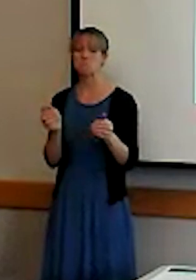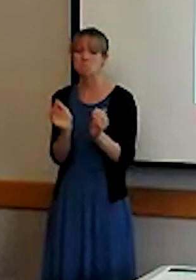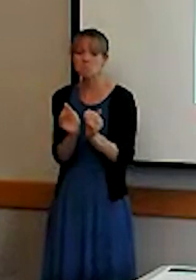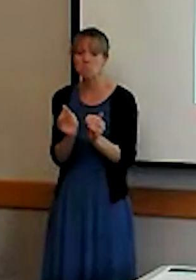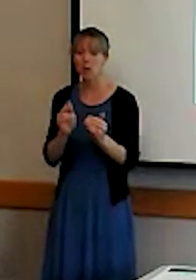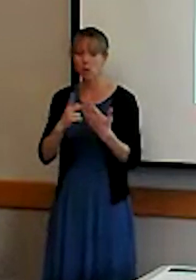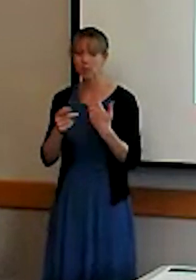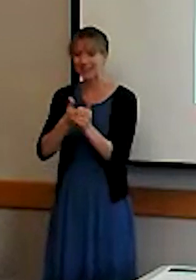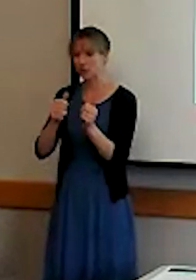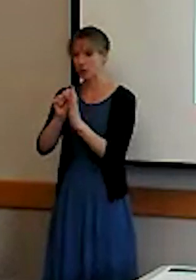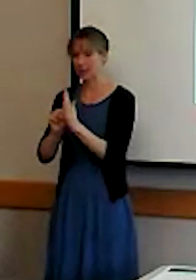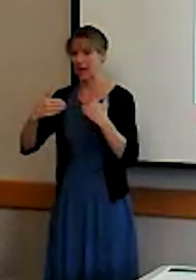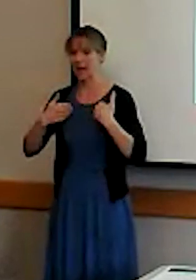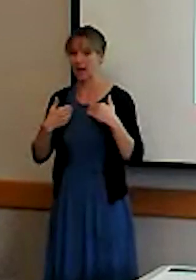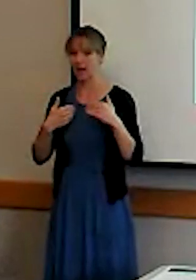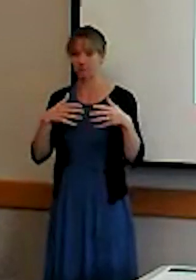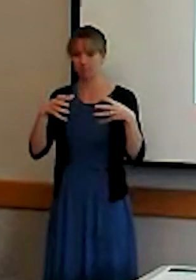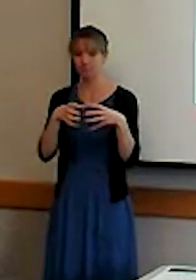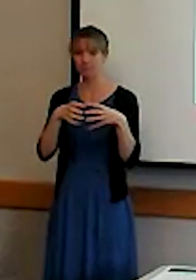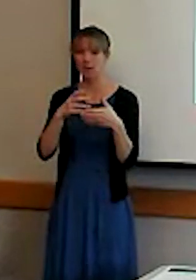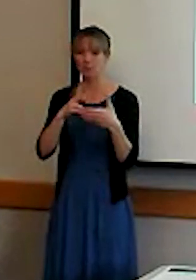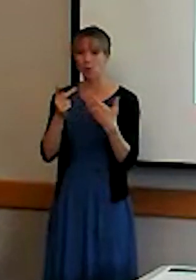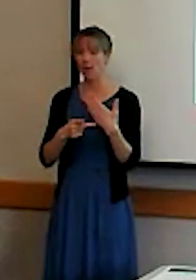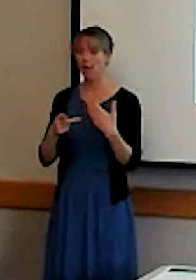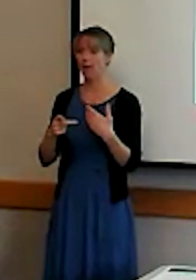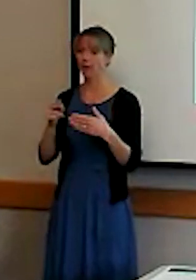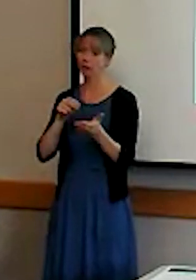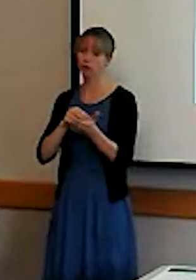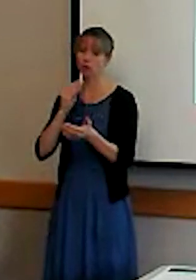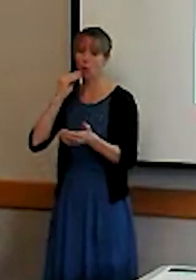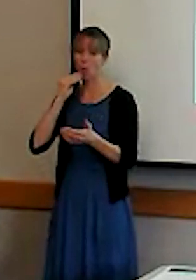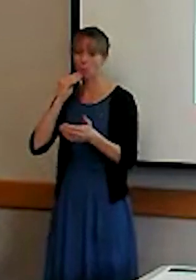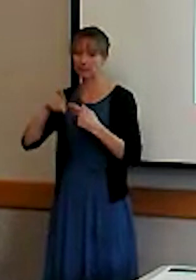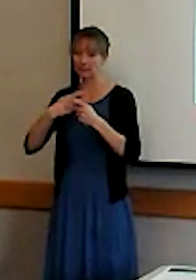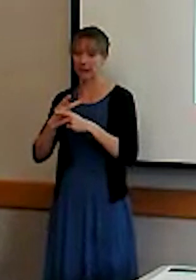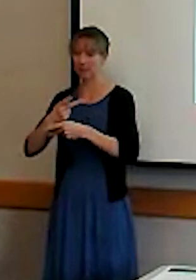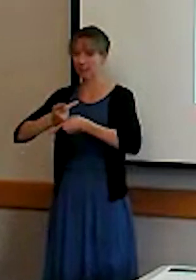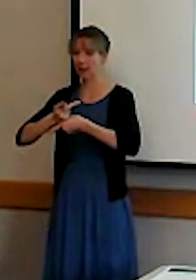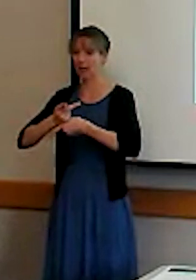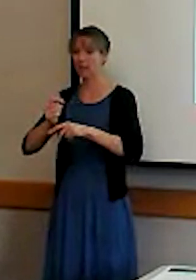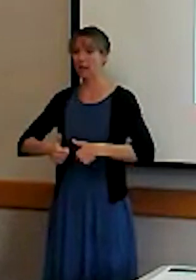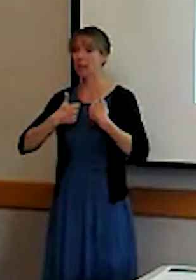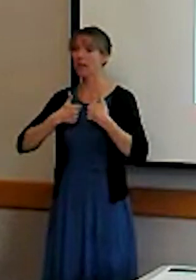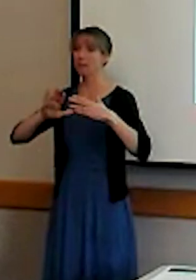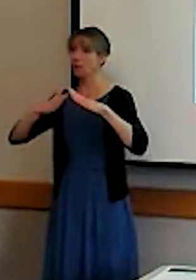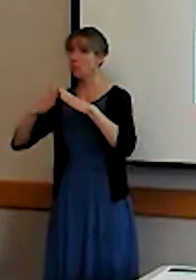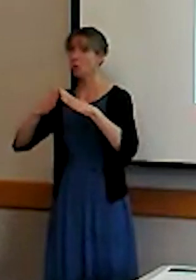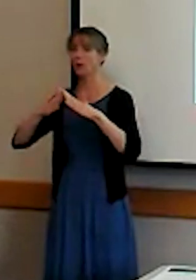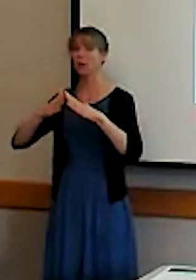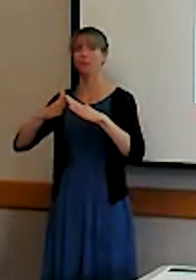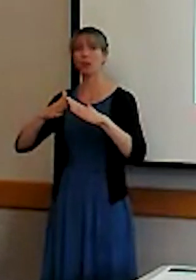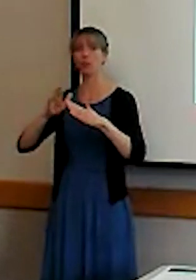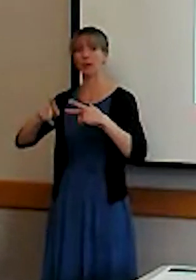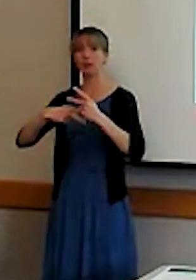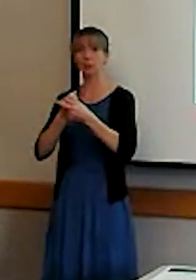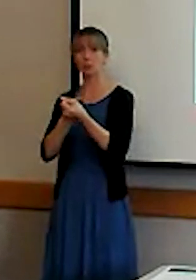programs in every state where folks who have a nursing home level of care get to live in the community with the supports